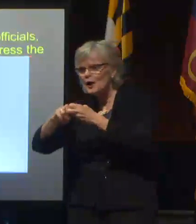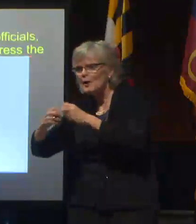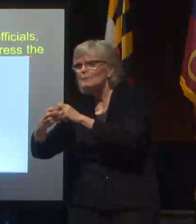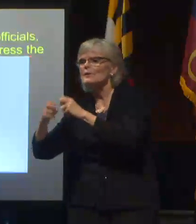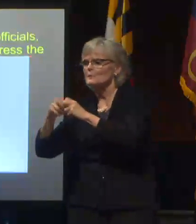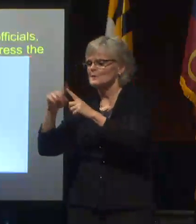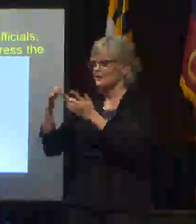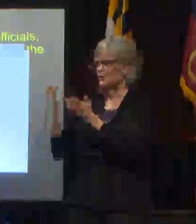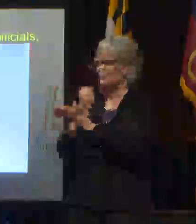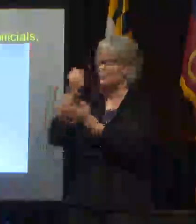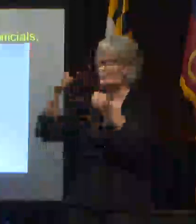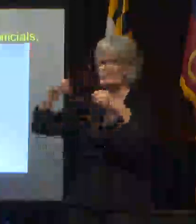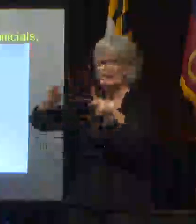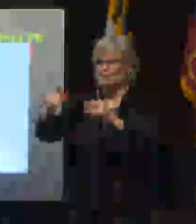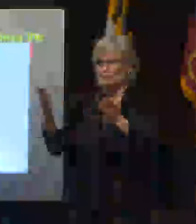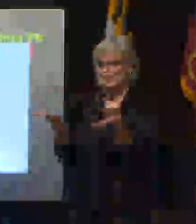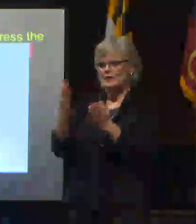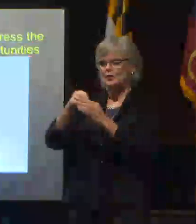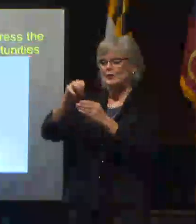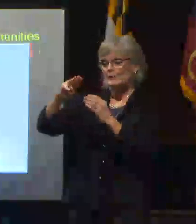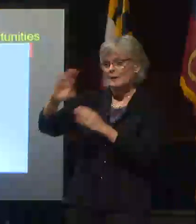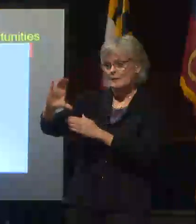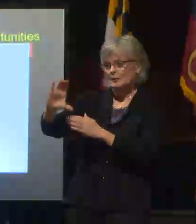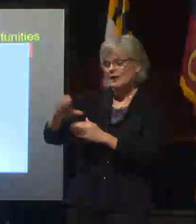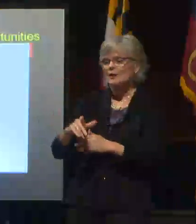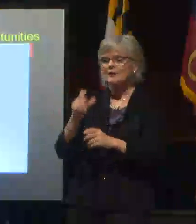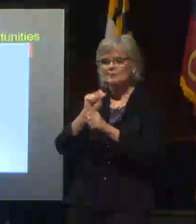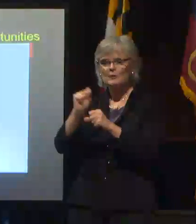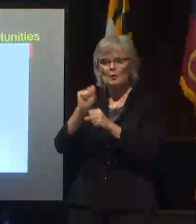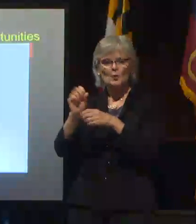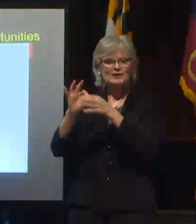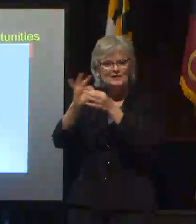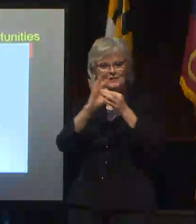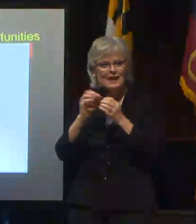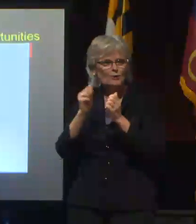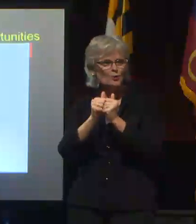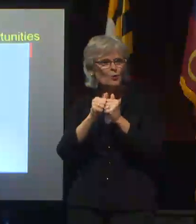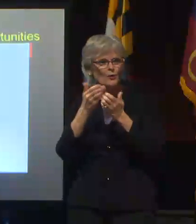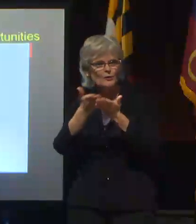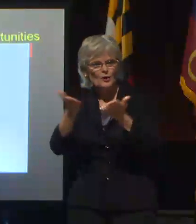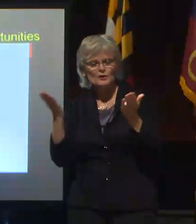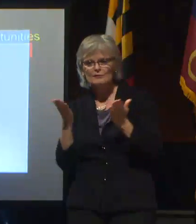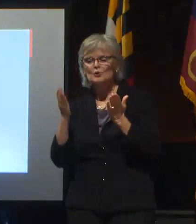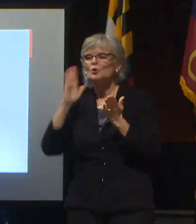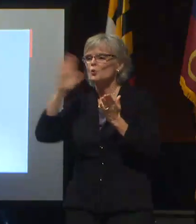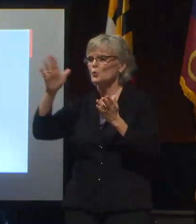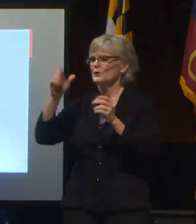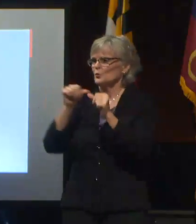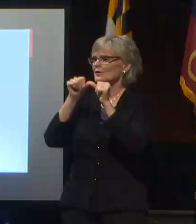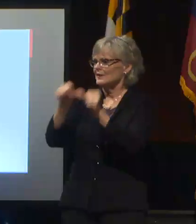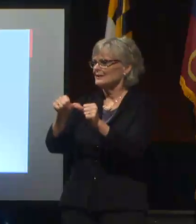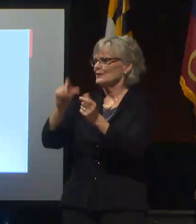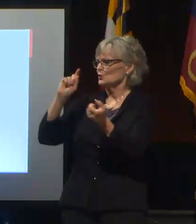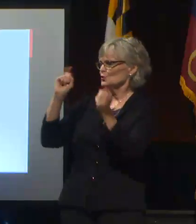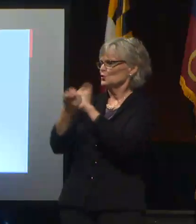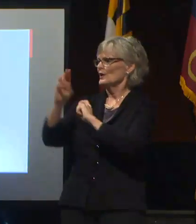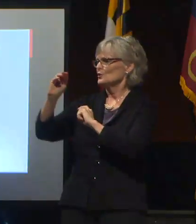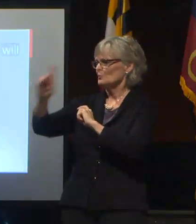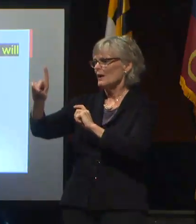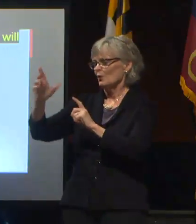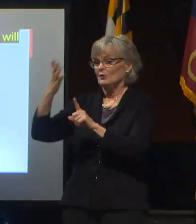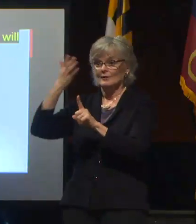on the opportunities here in Montgomery County. Working together with all of you, we're going to continue to change Maryland for the